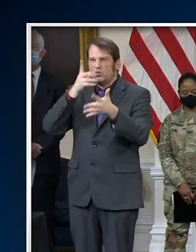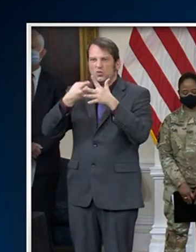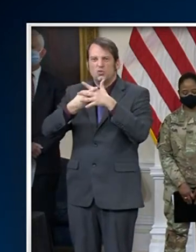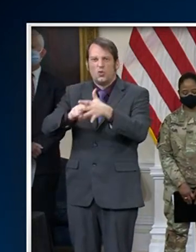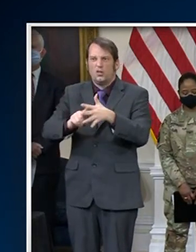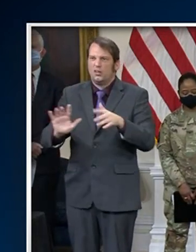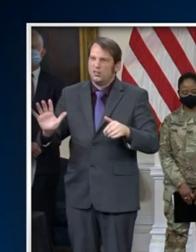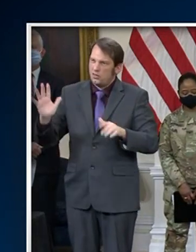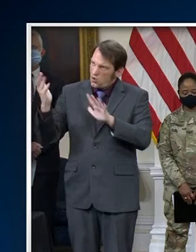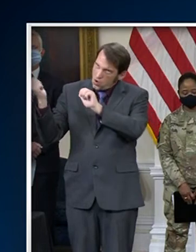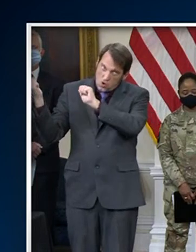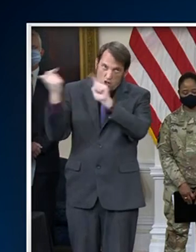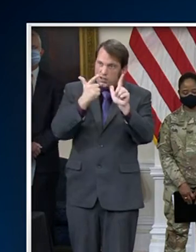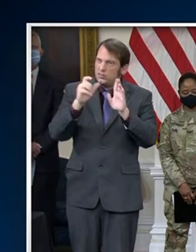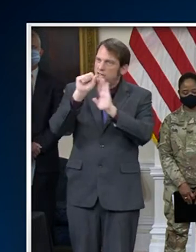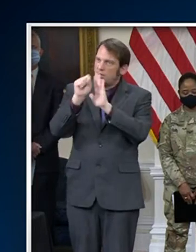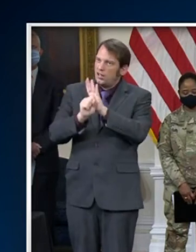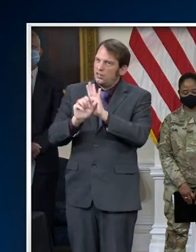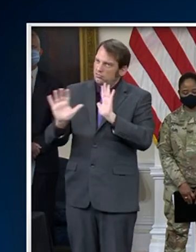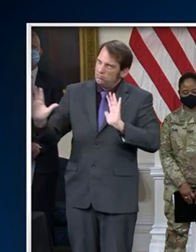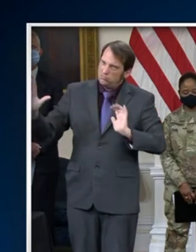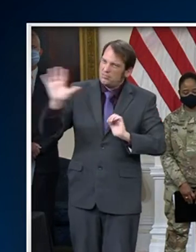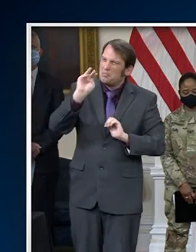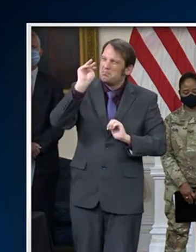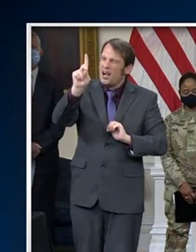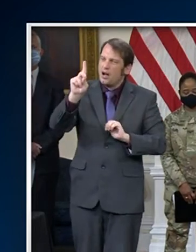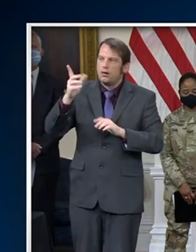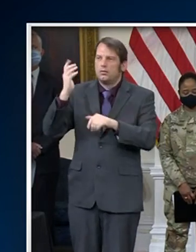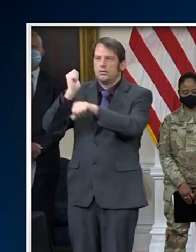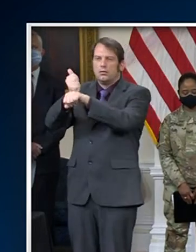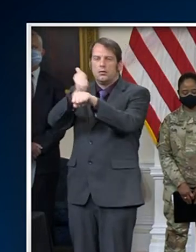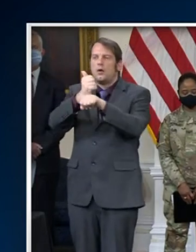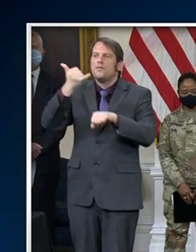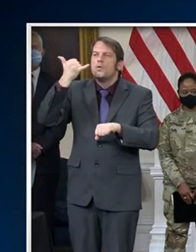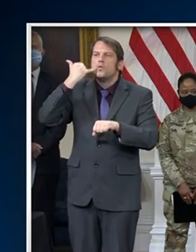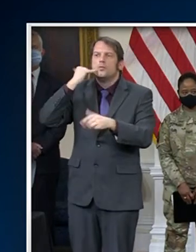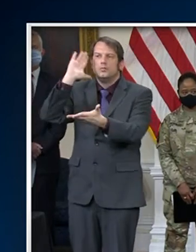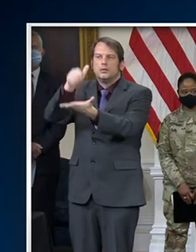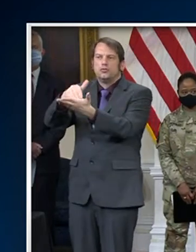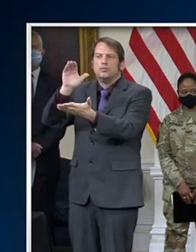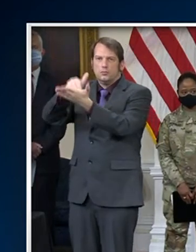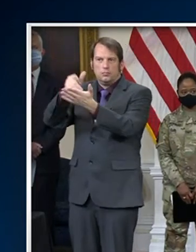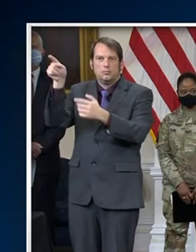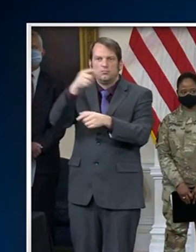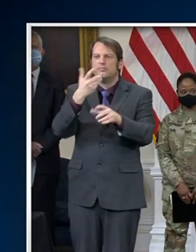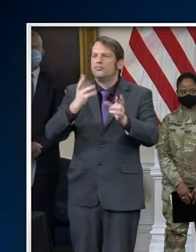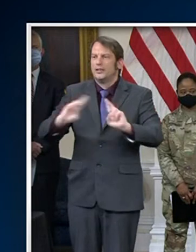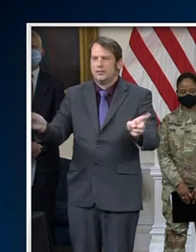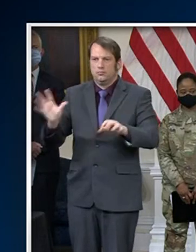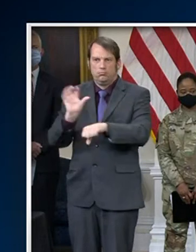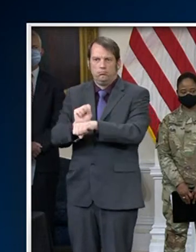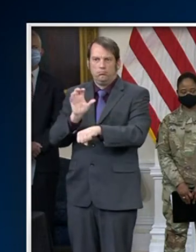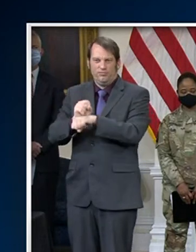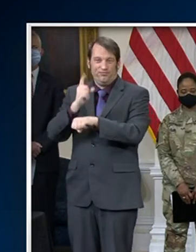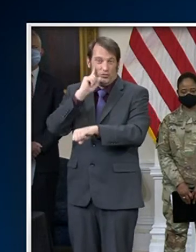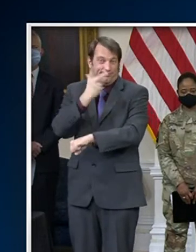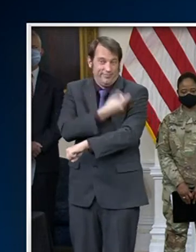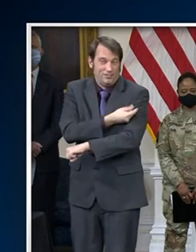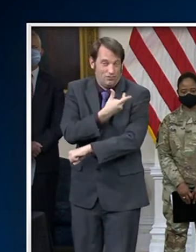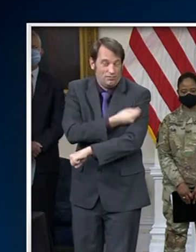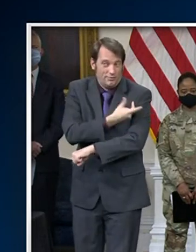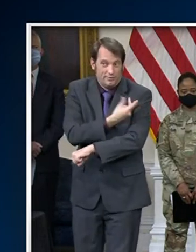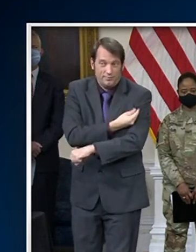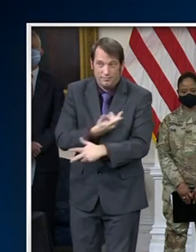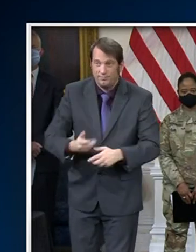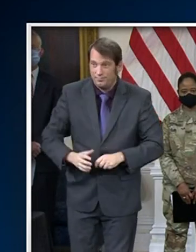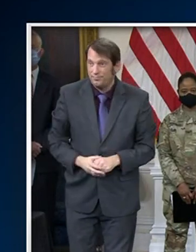center to assist Marylanders with making appointments for mass vaccination sites. You can also